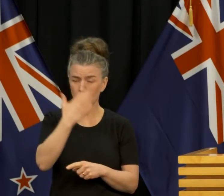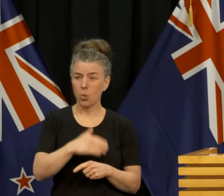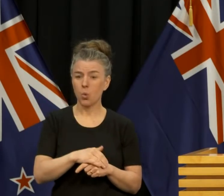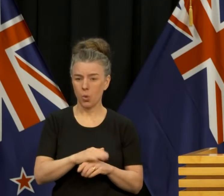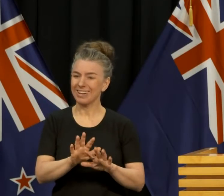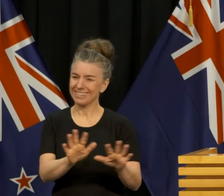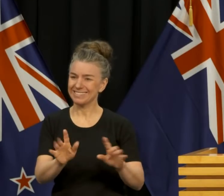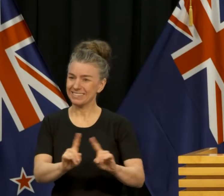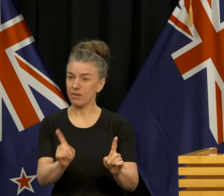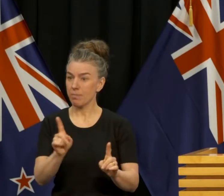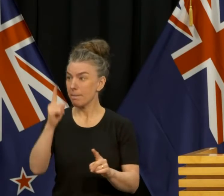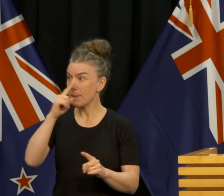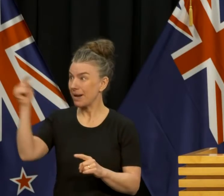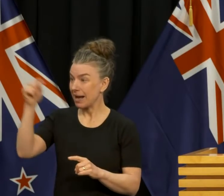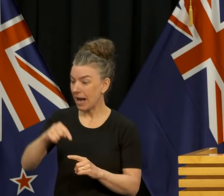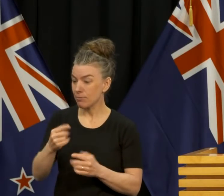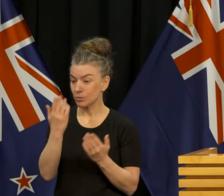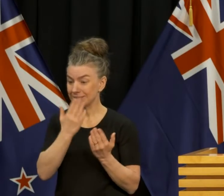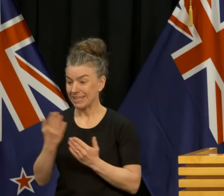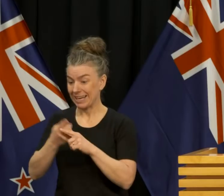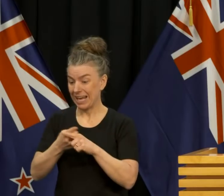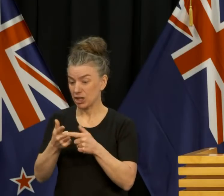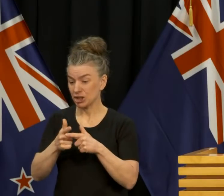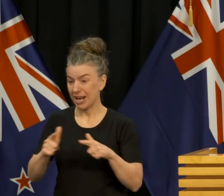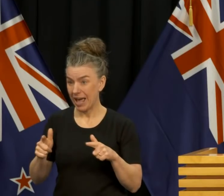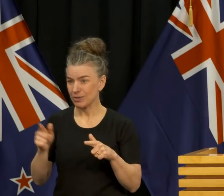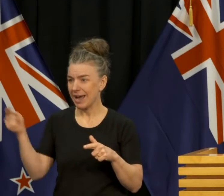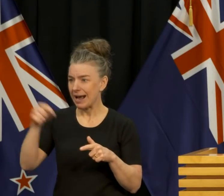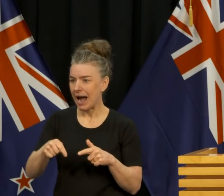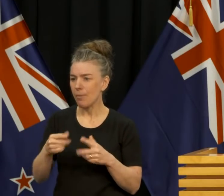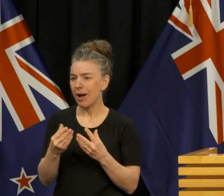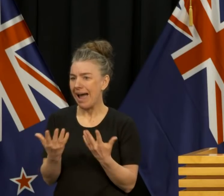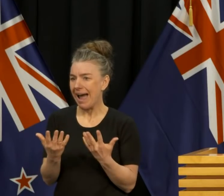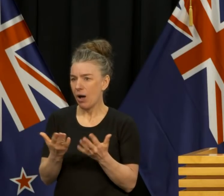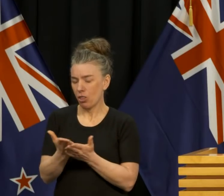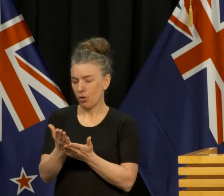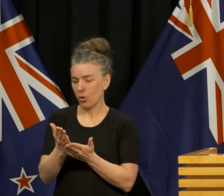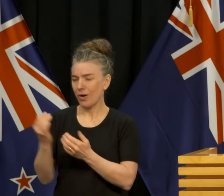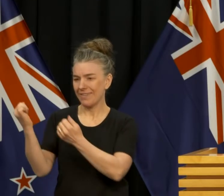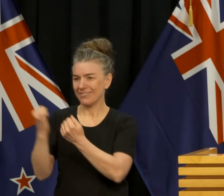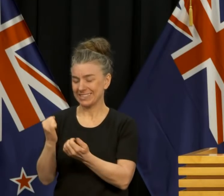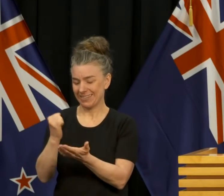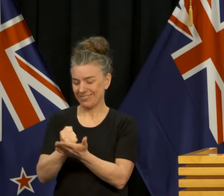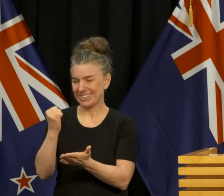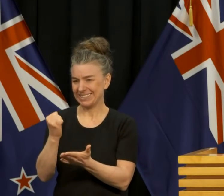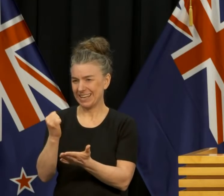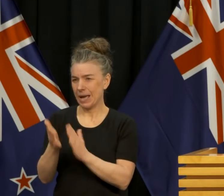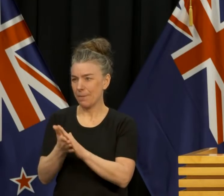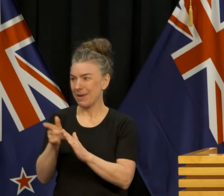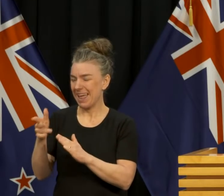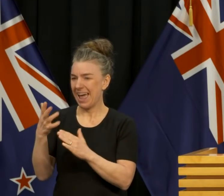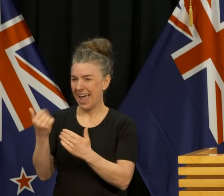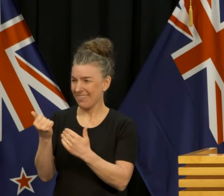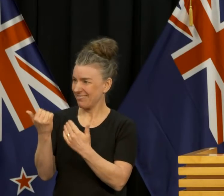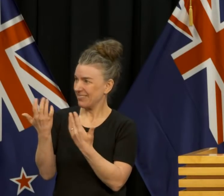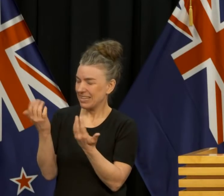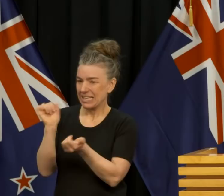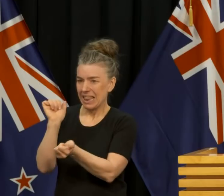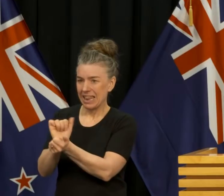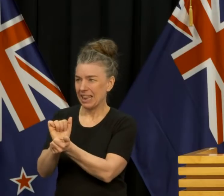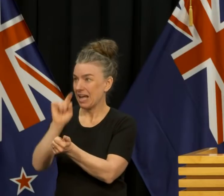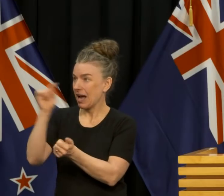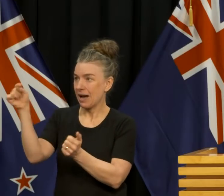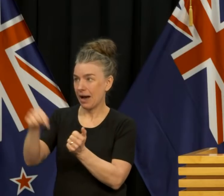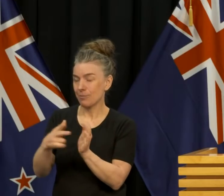people who are coming to study in English language schools often come on visitor visas, so it's the most restricted group of people at the moment,